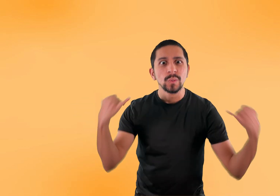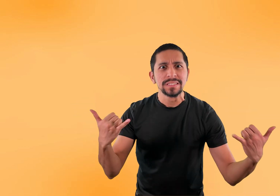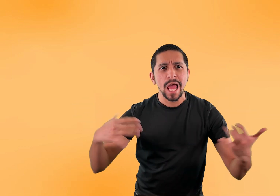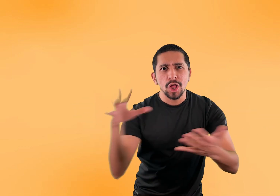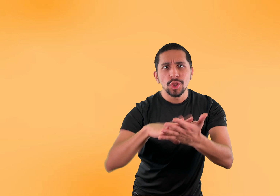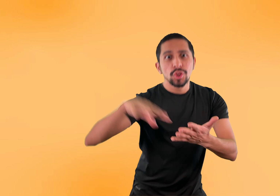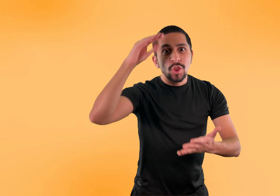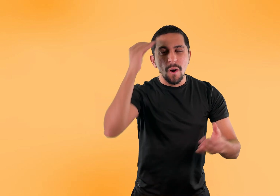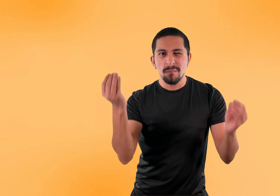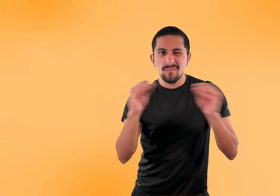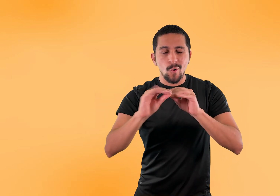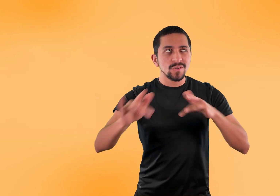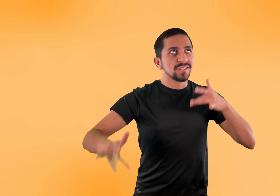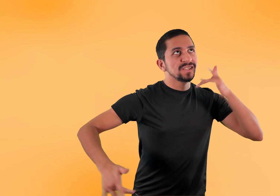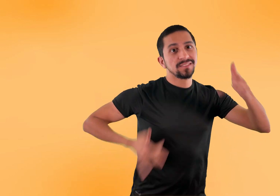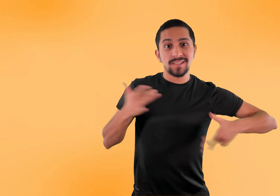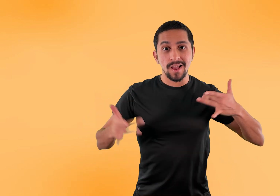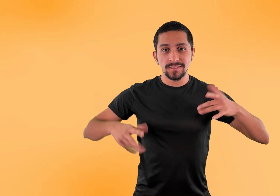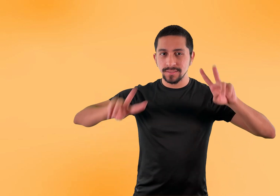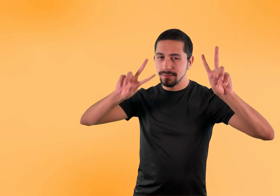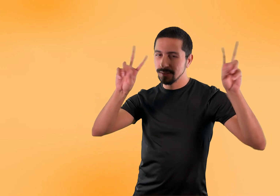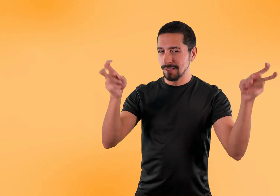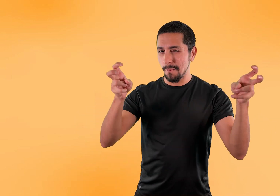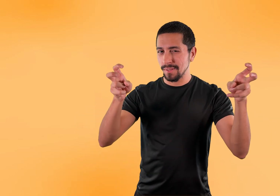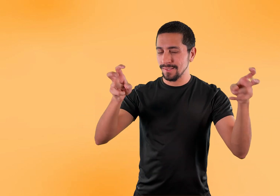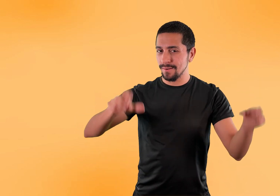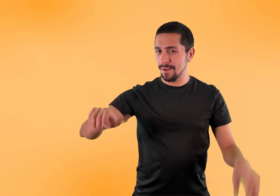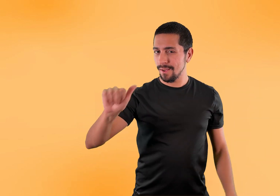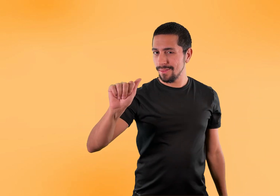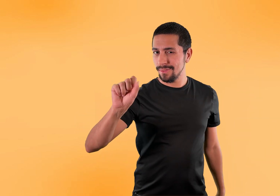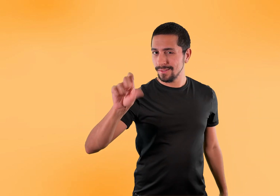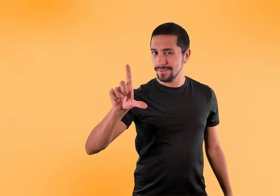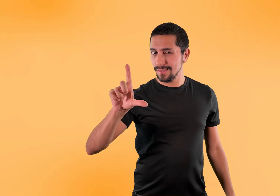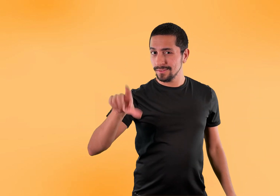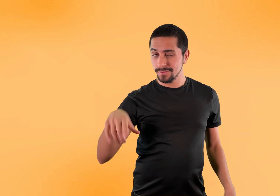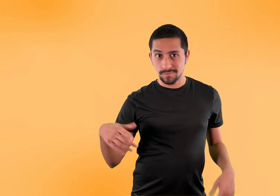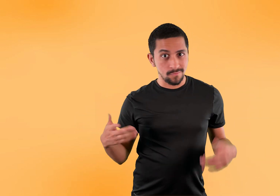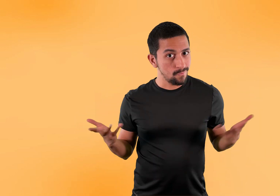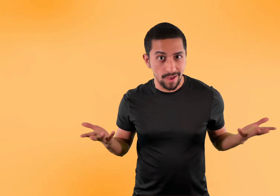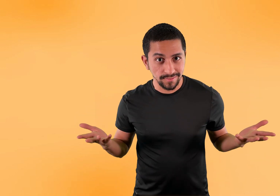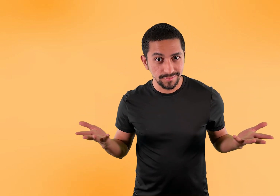And today, we're diving even deeper into an exciting part of ASL,